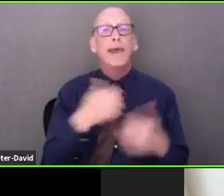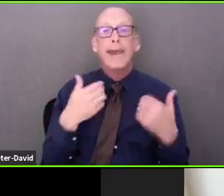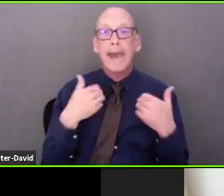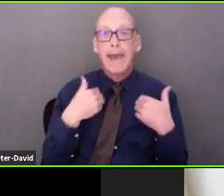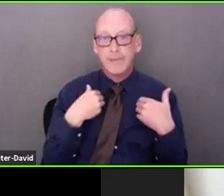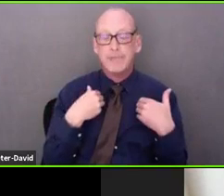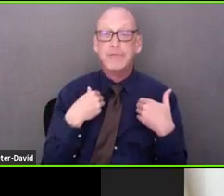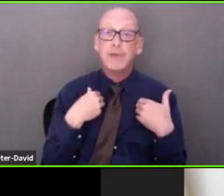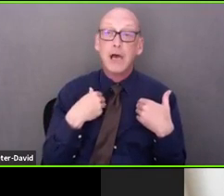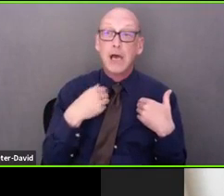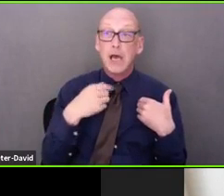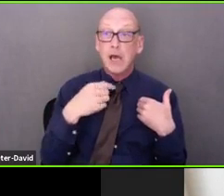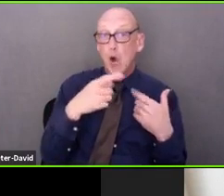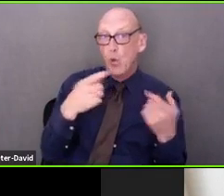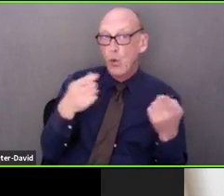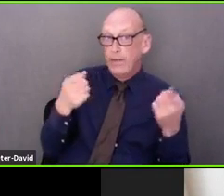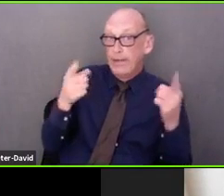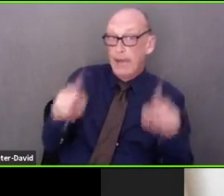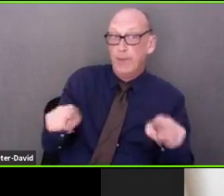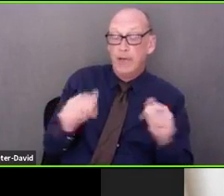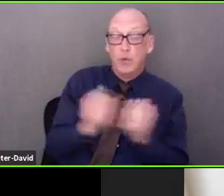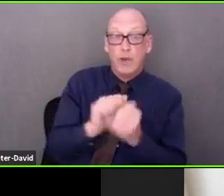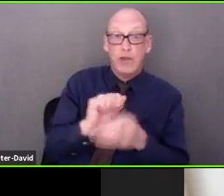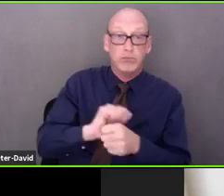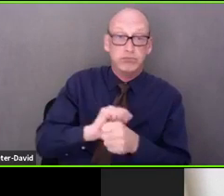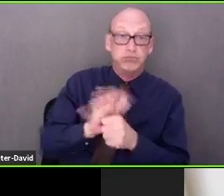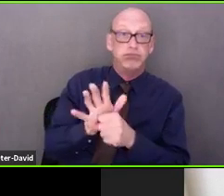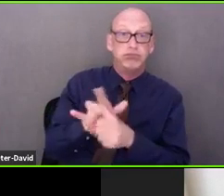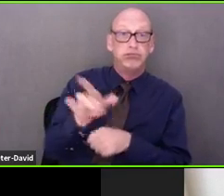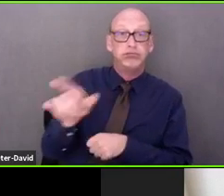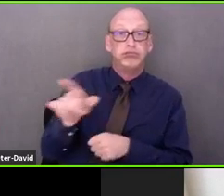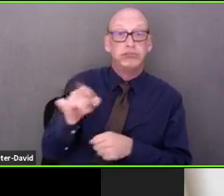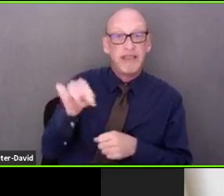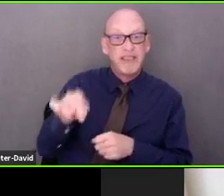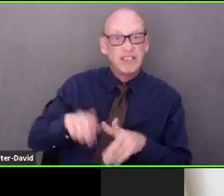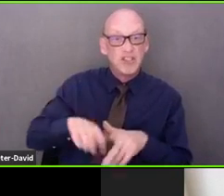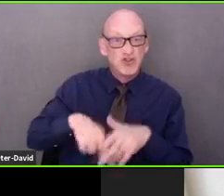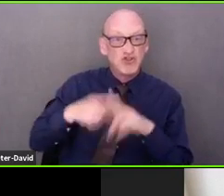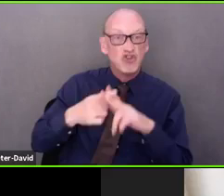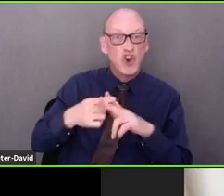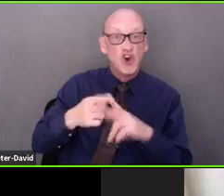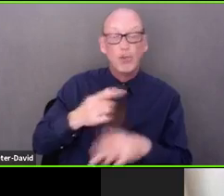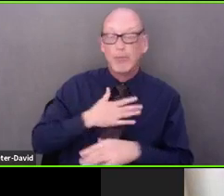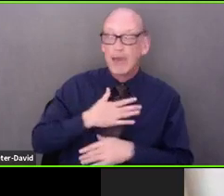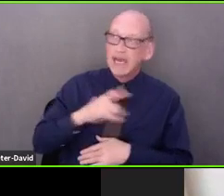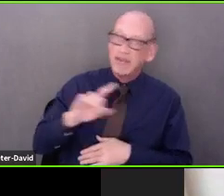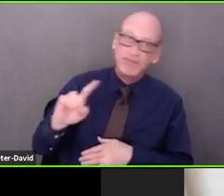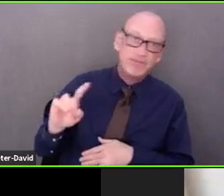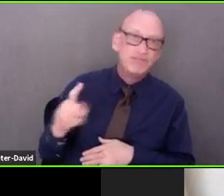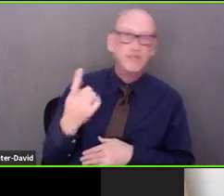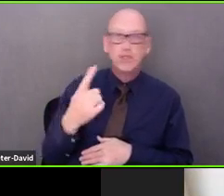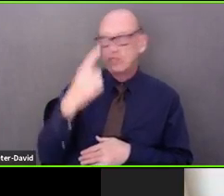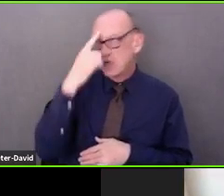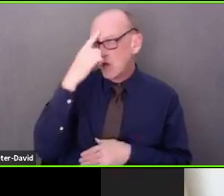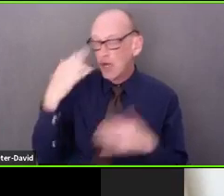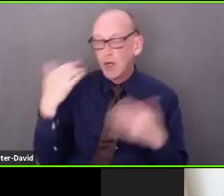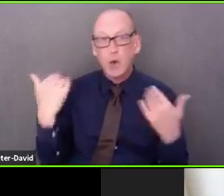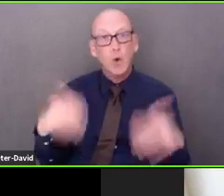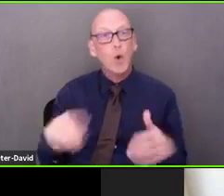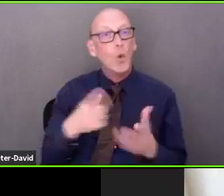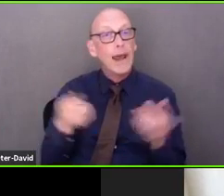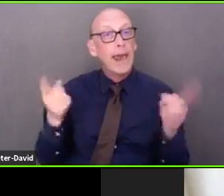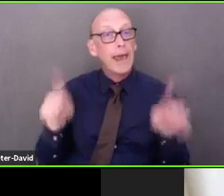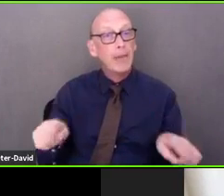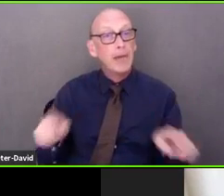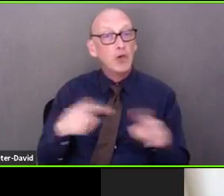now because of what's happening with COVID-19. When this first started, my very first thought was, what's going to happen